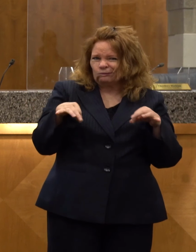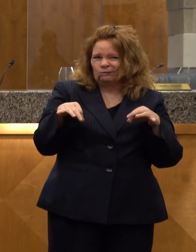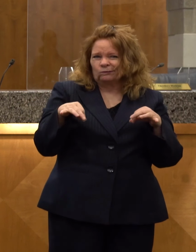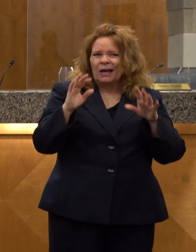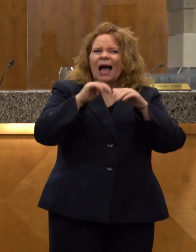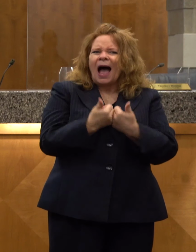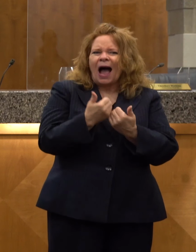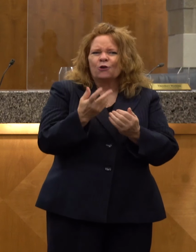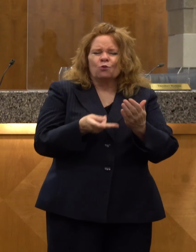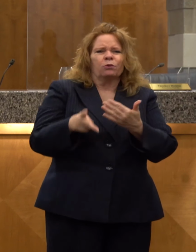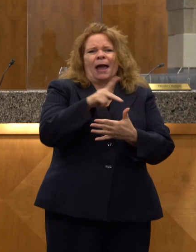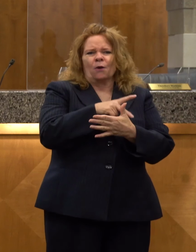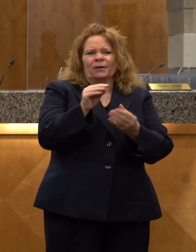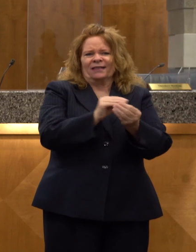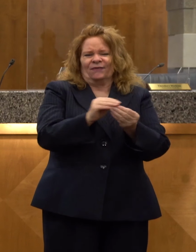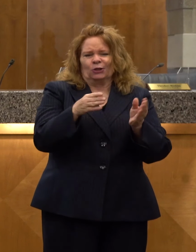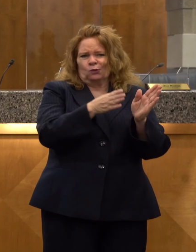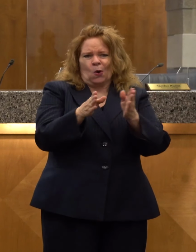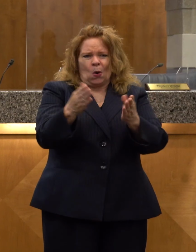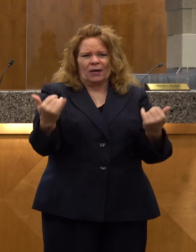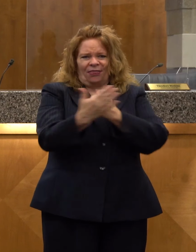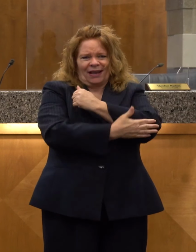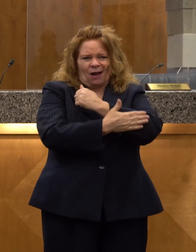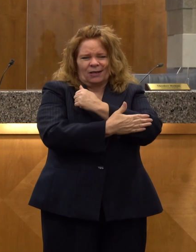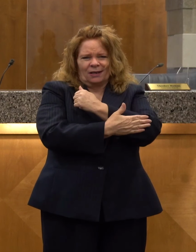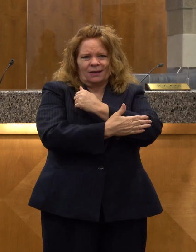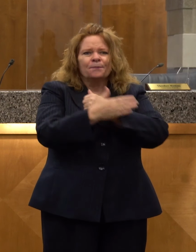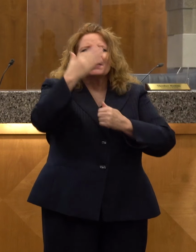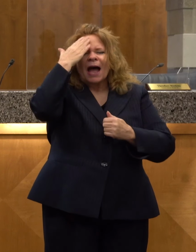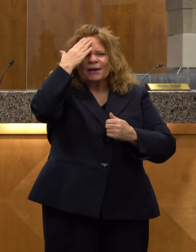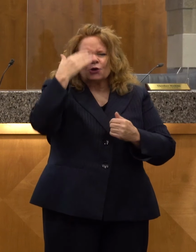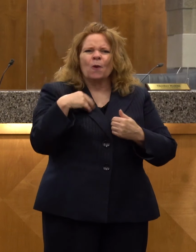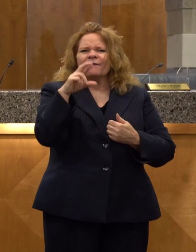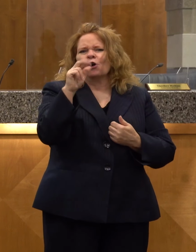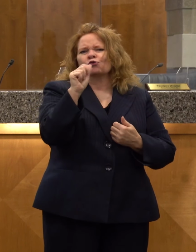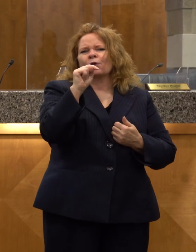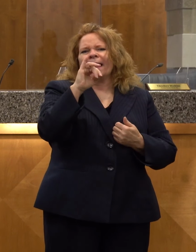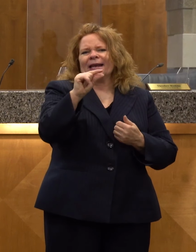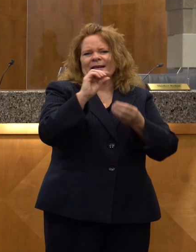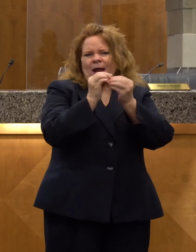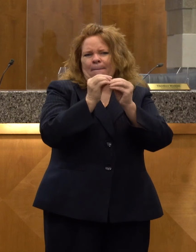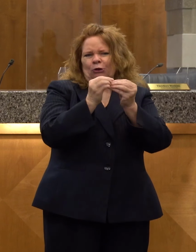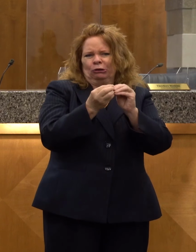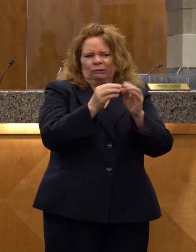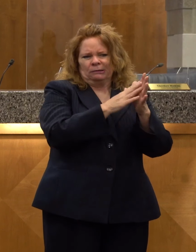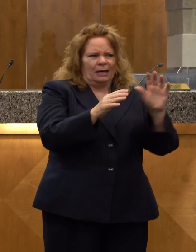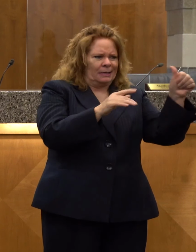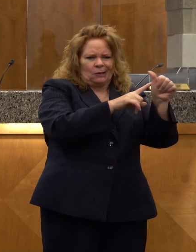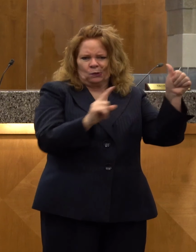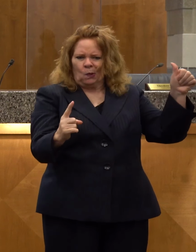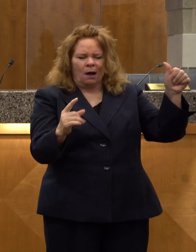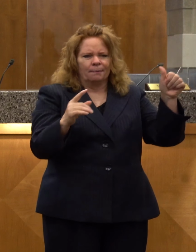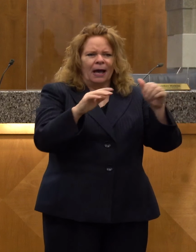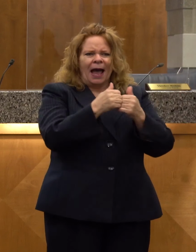through how you prioritize fixing roads within the county? You know, I know that you say you do a rating system to see which ones are the worst, but you know, how do you go